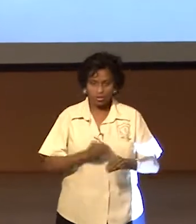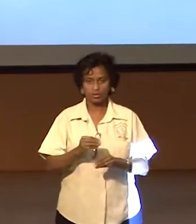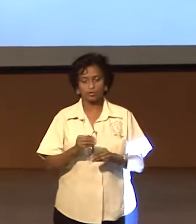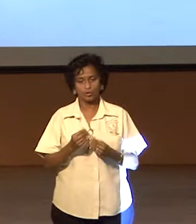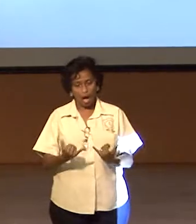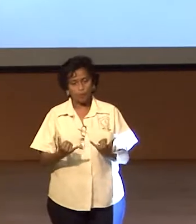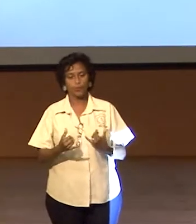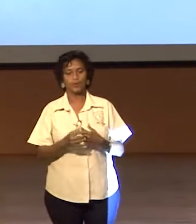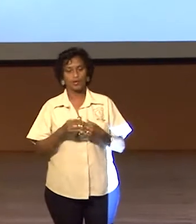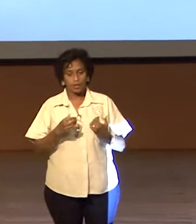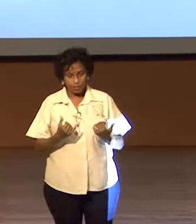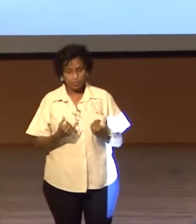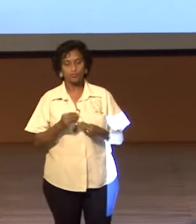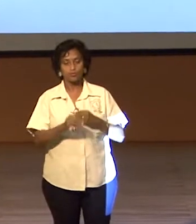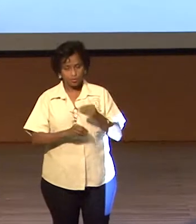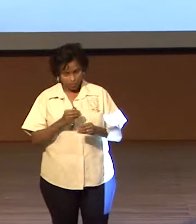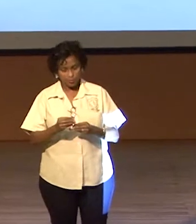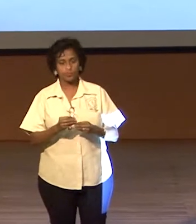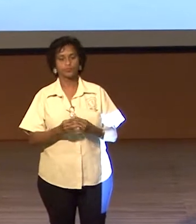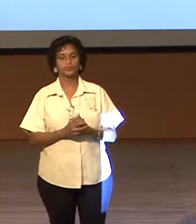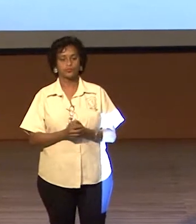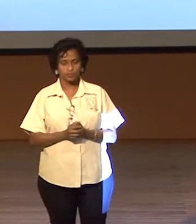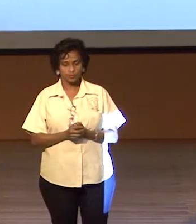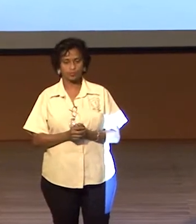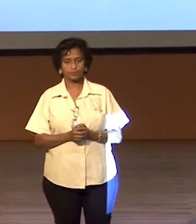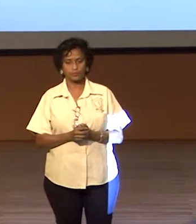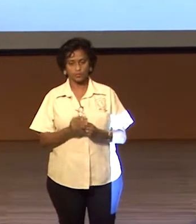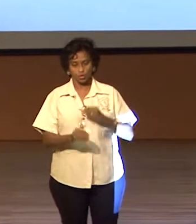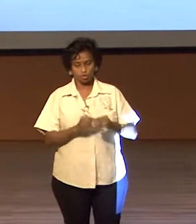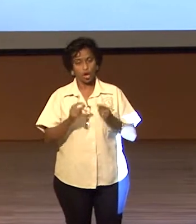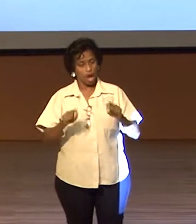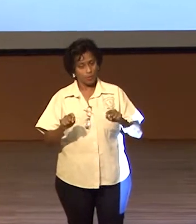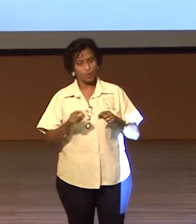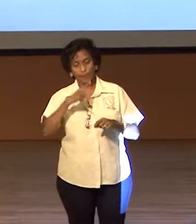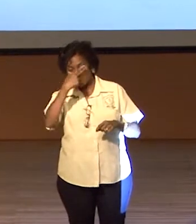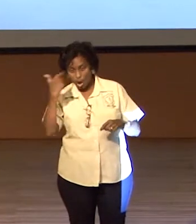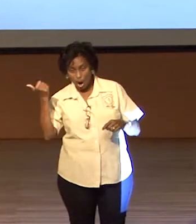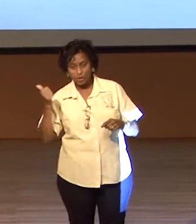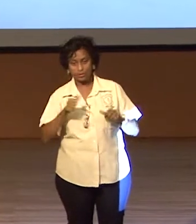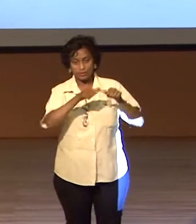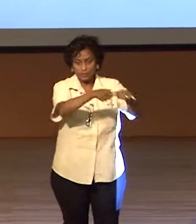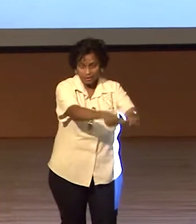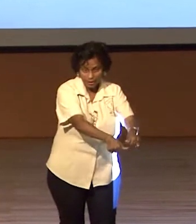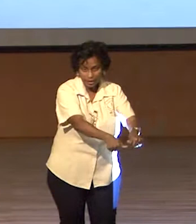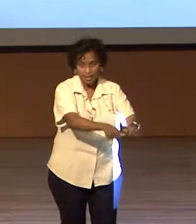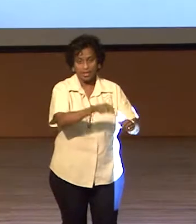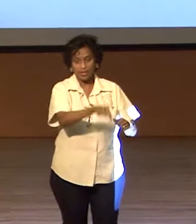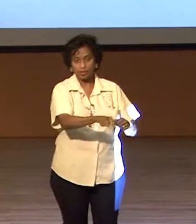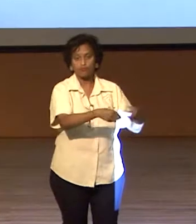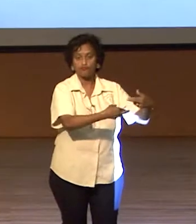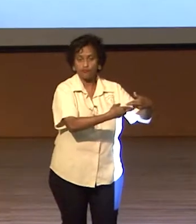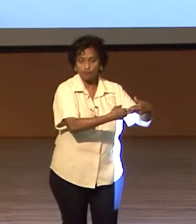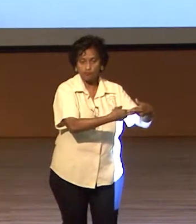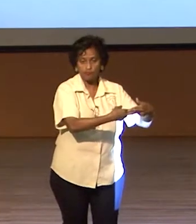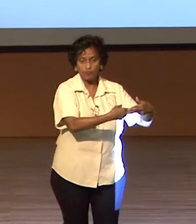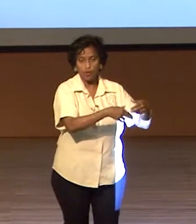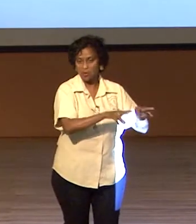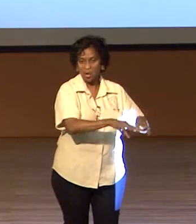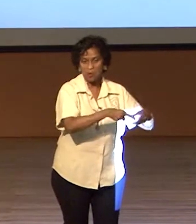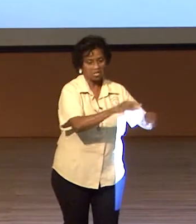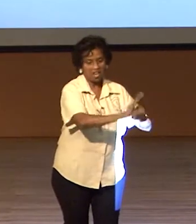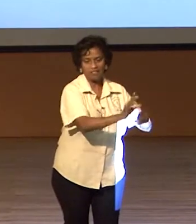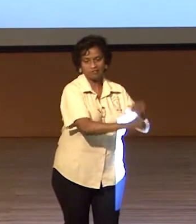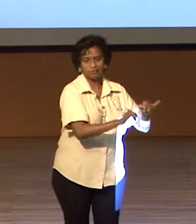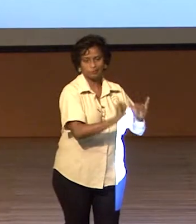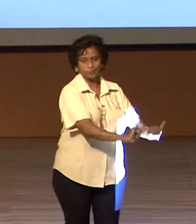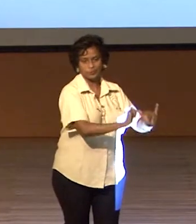because the idea of categorization suggests a kind of permanence. So once you're in a particular category, you remain there and can never shift. But I